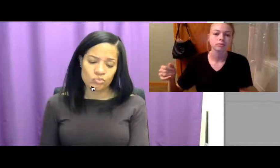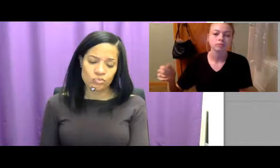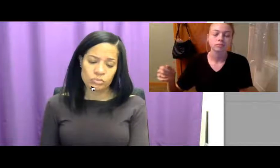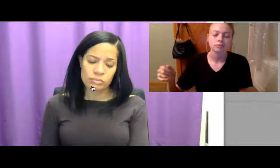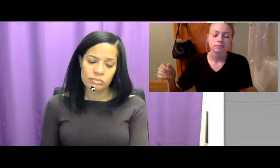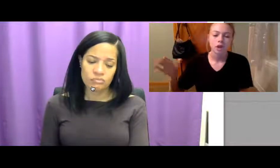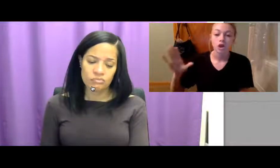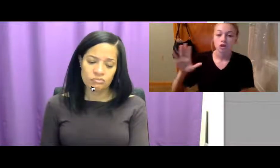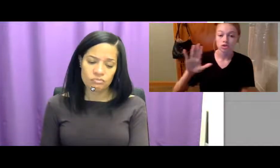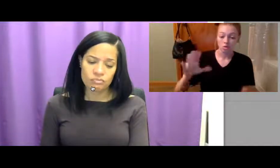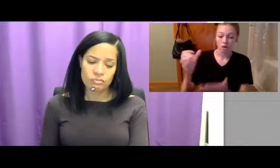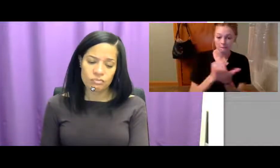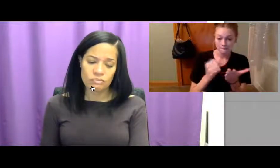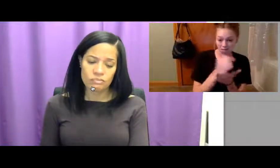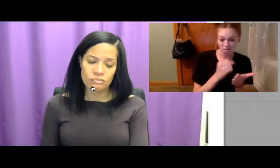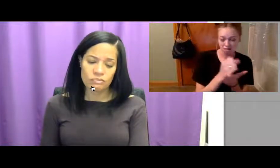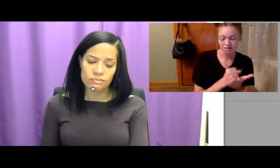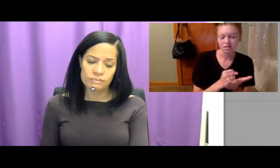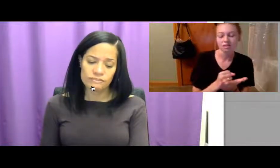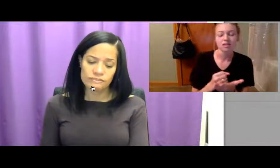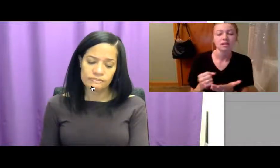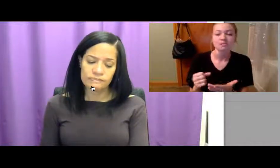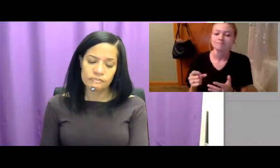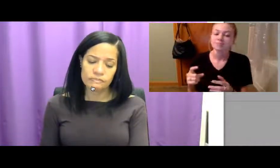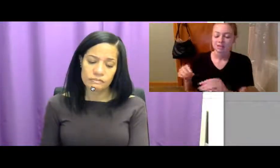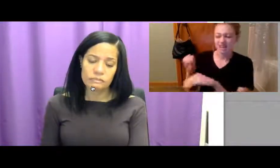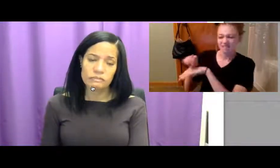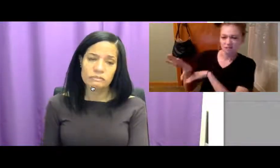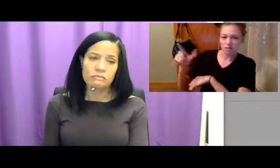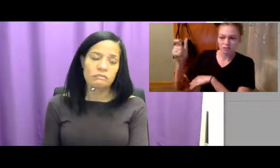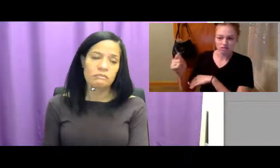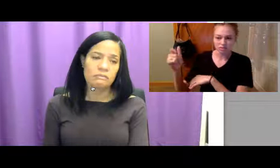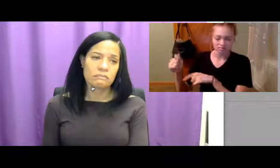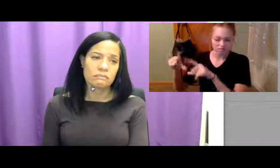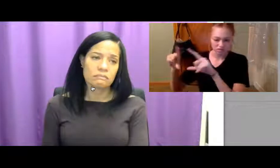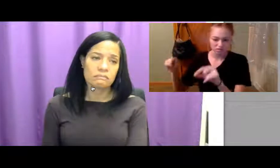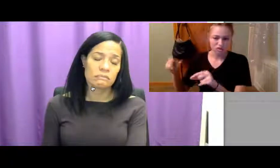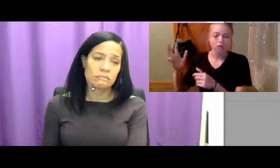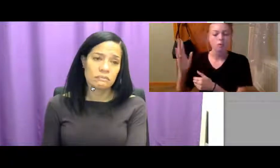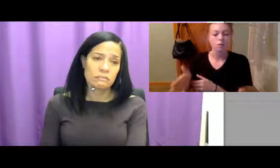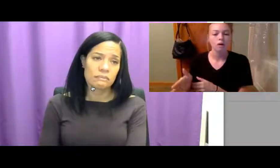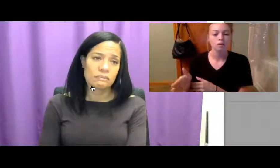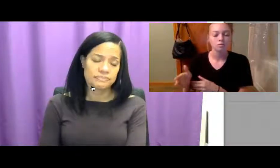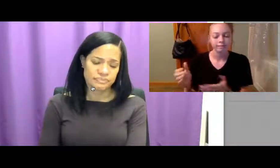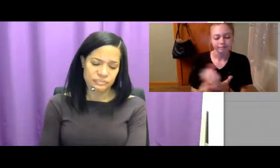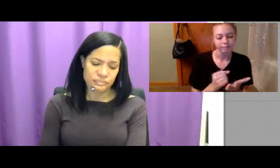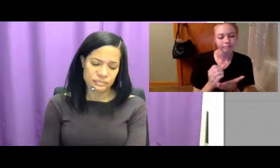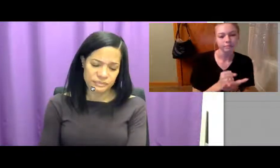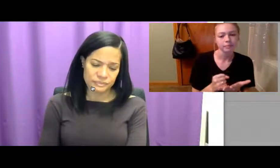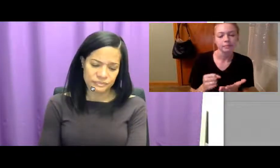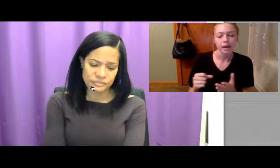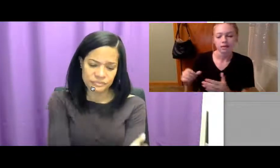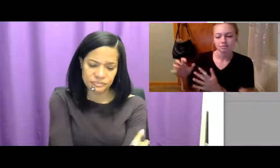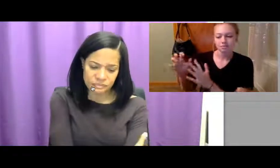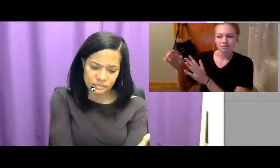resources will affect your check. The money you make will lower your check. And you have to turn in your